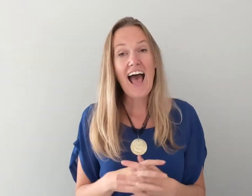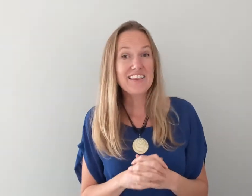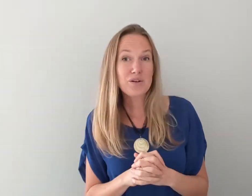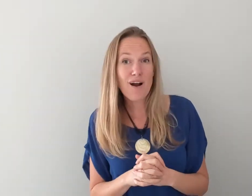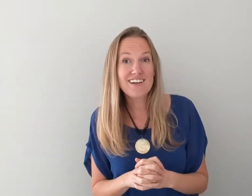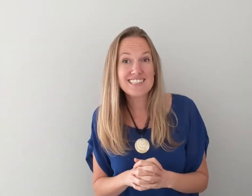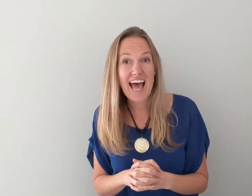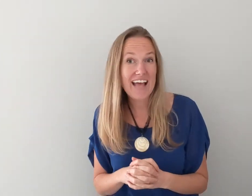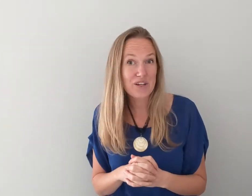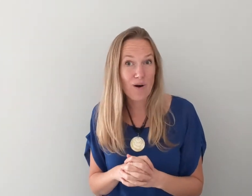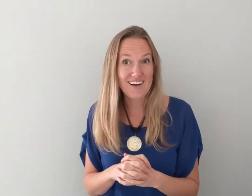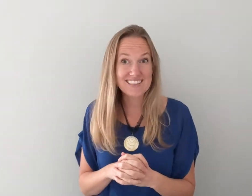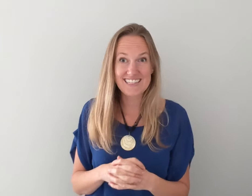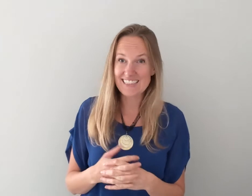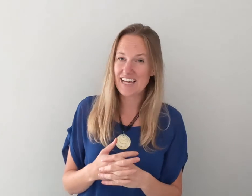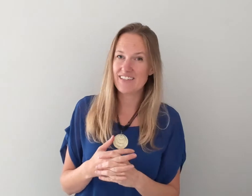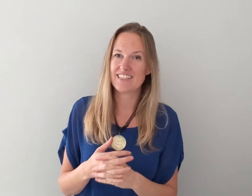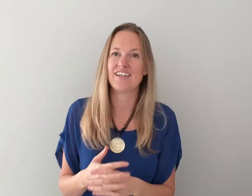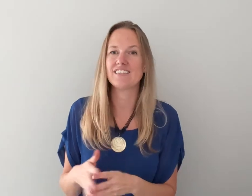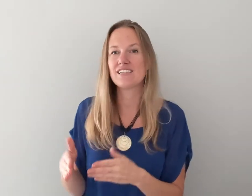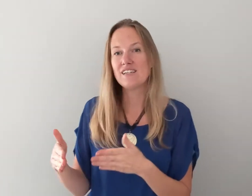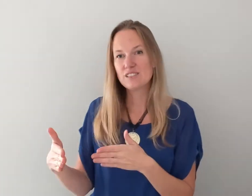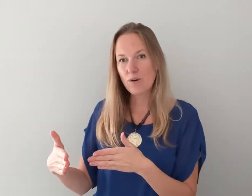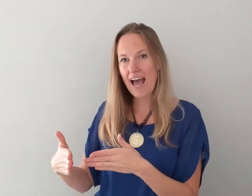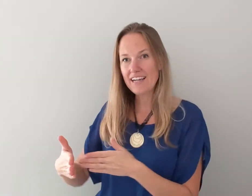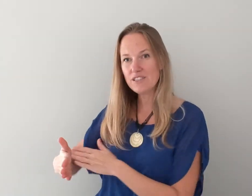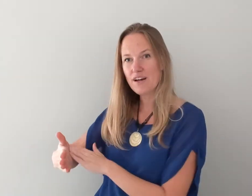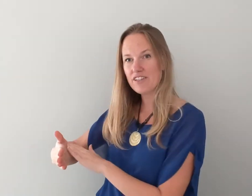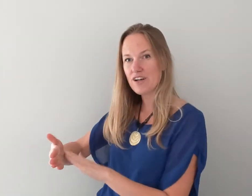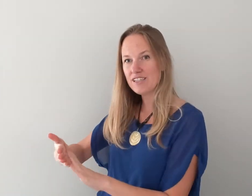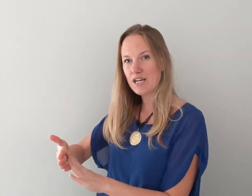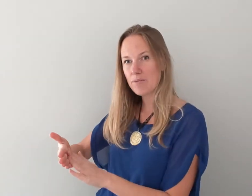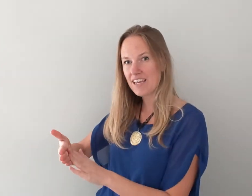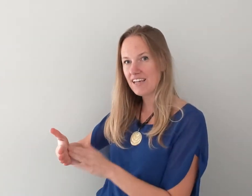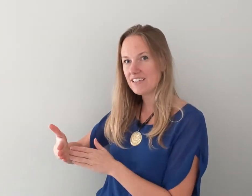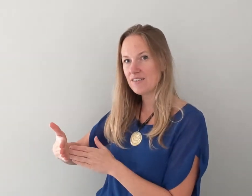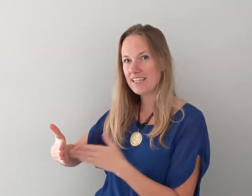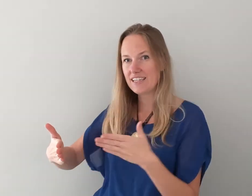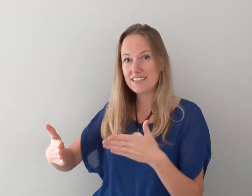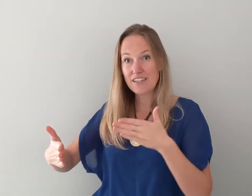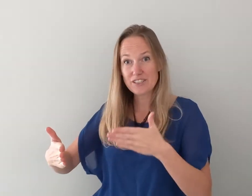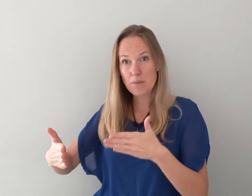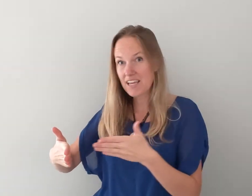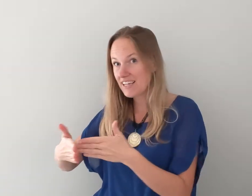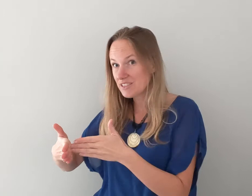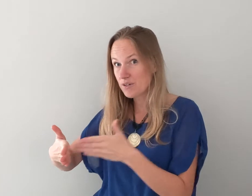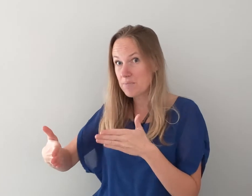the cross, that's how this starts. So you have your non-dominant hand out like this, and your dominant hand is going to meet